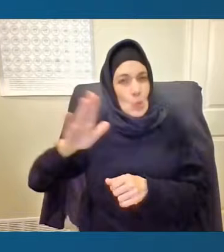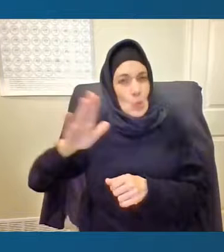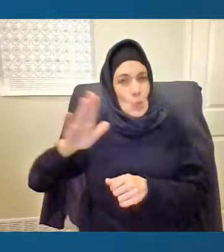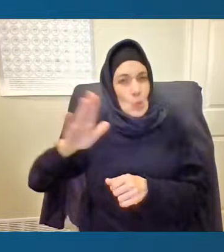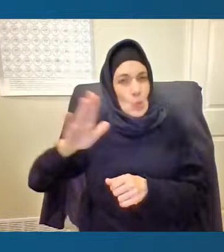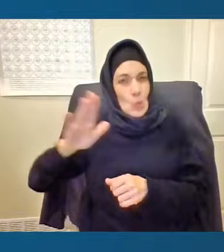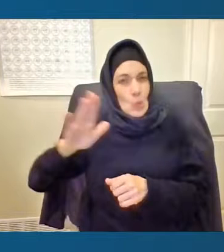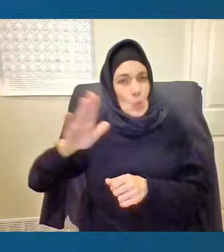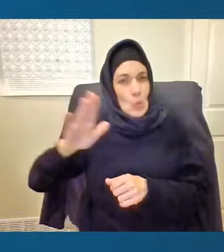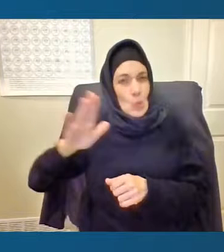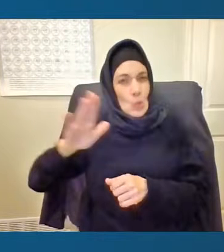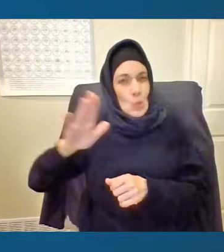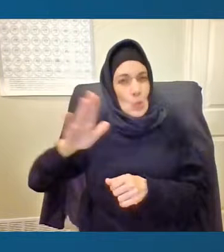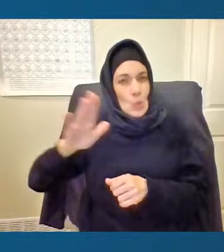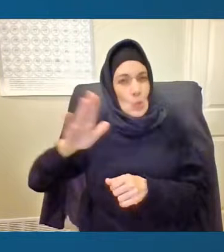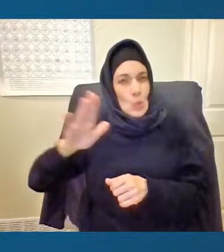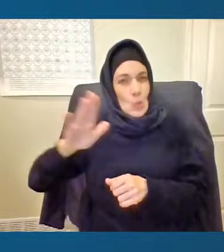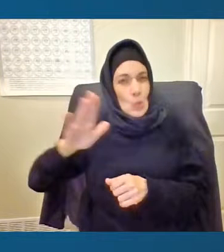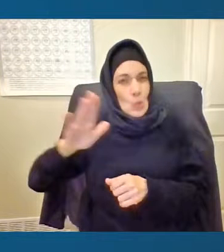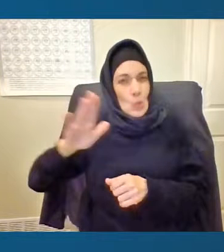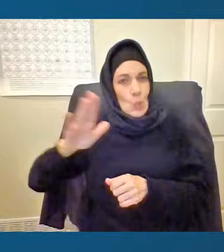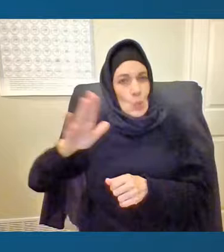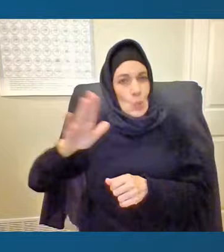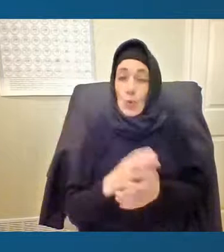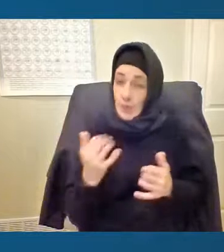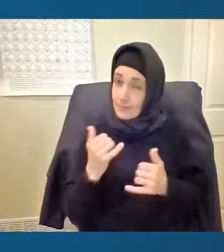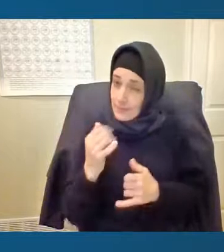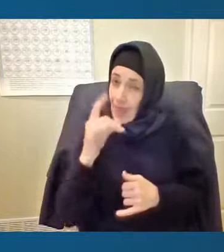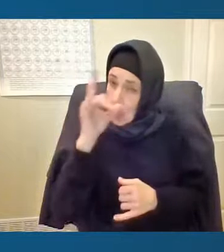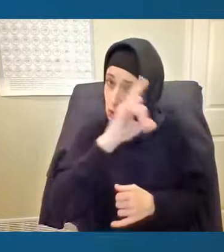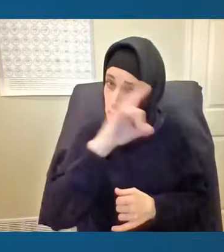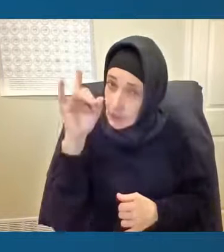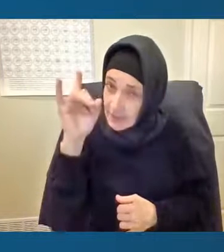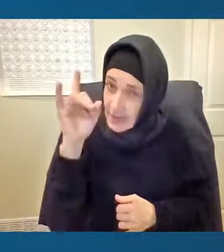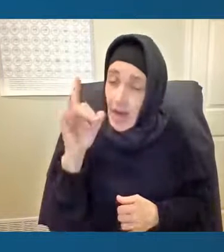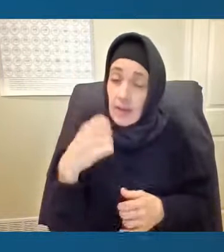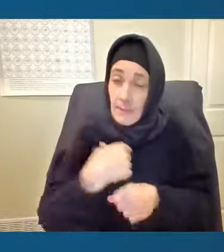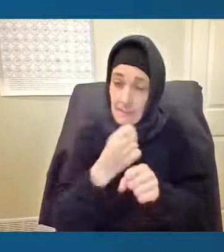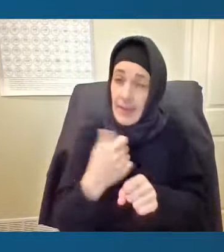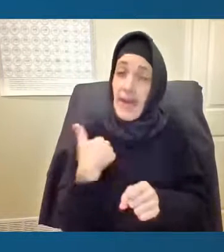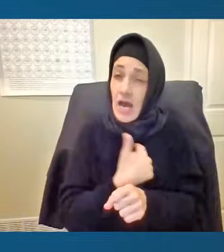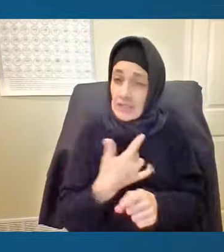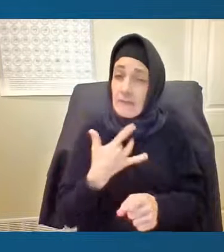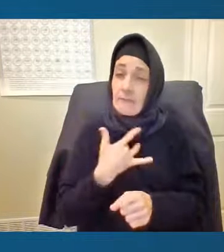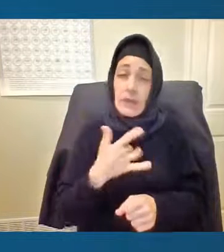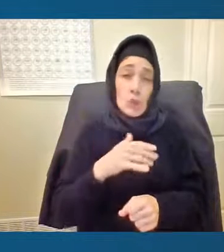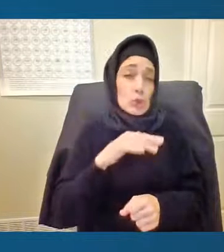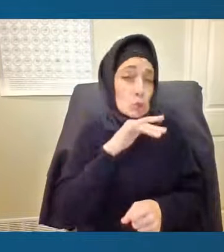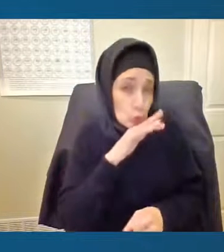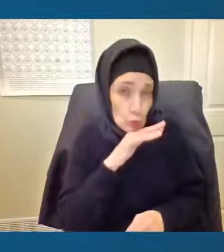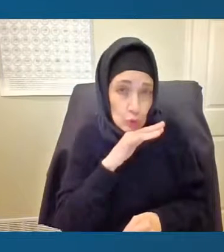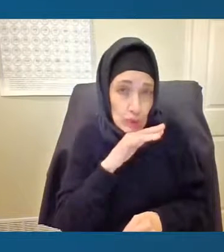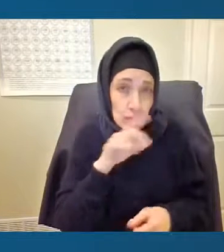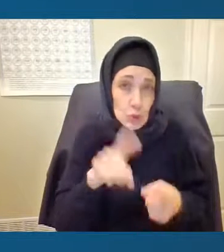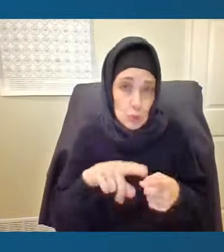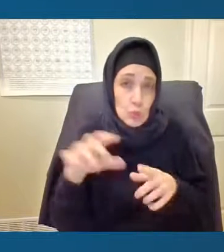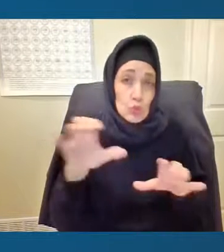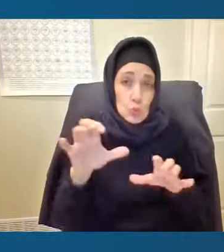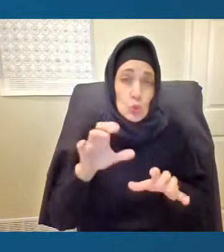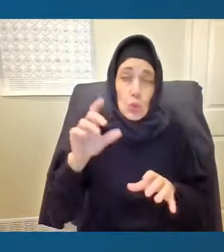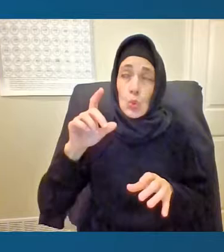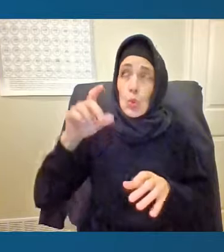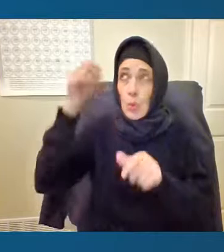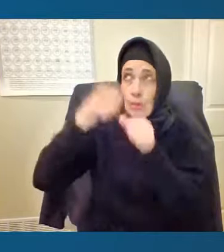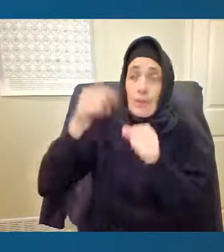us? Shaytan makes us feel like we're too dirty to do dhikr of Allah subhanahu wa ta'ala. That's purely from shaytan. Ignore that. Ignore